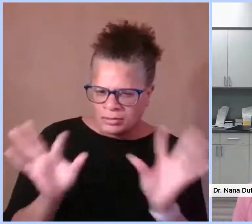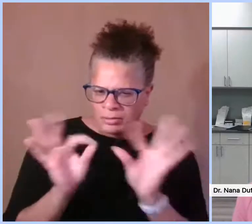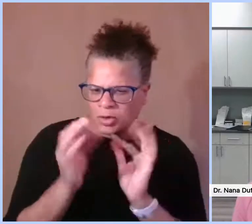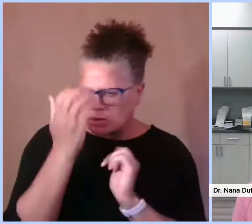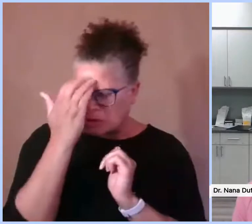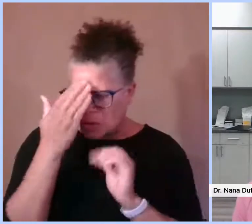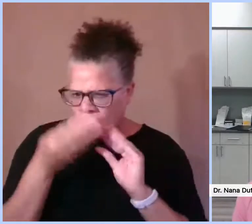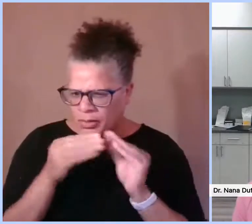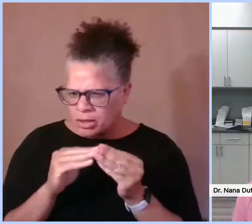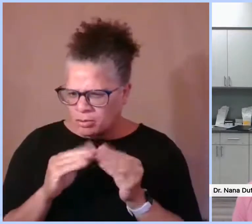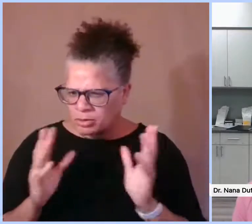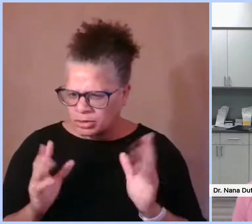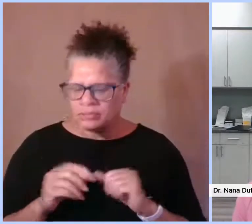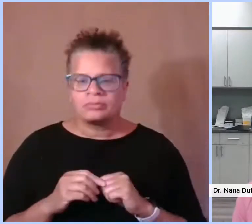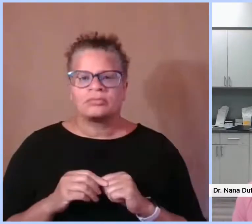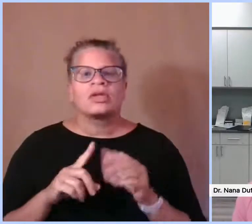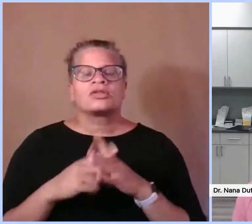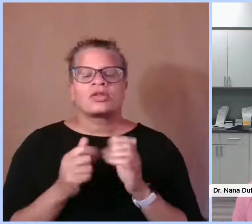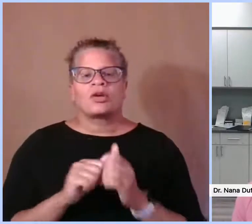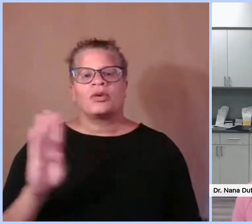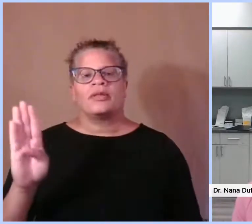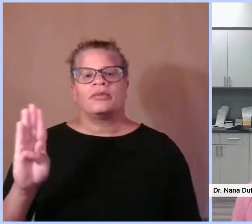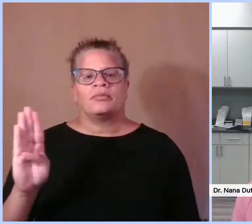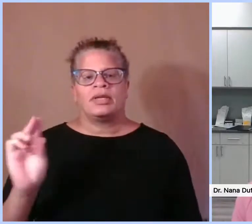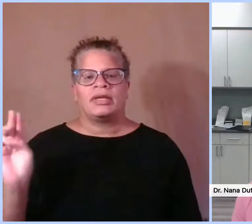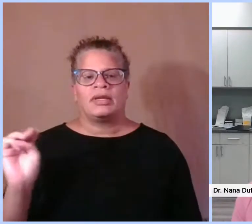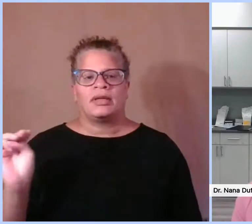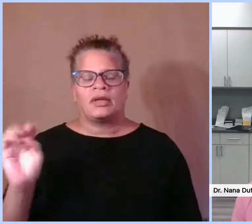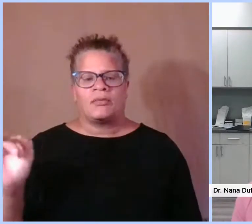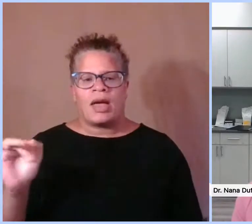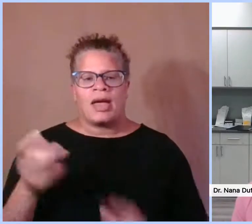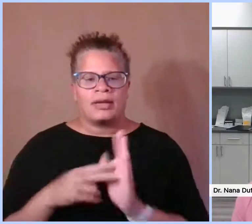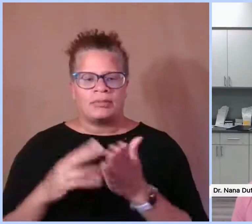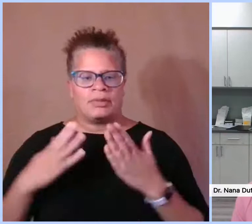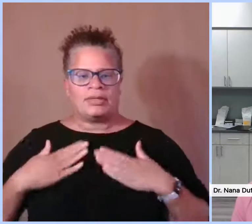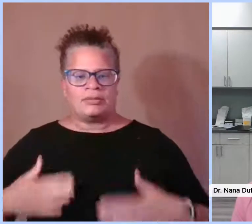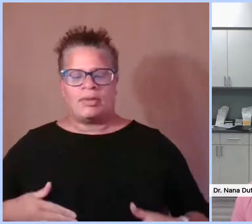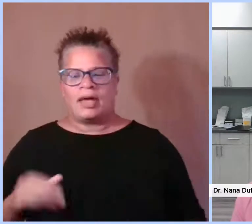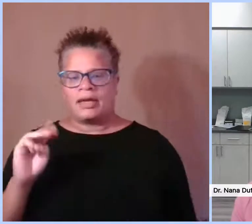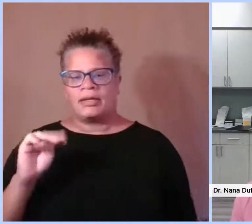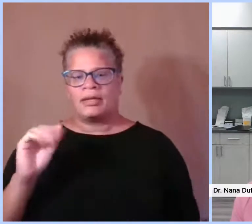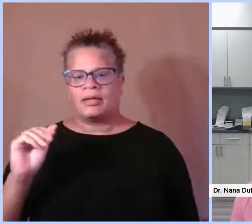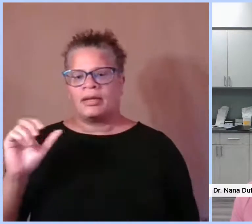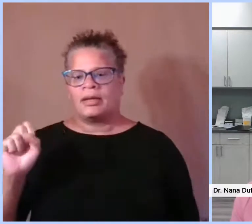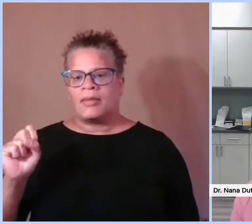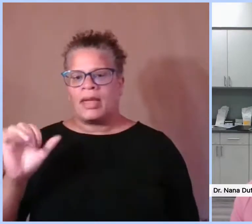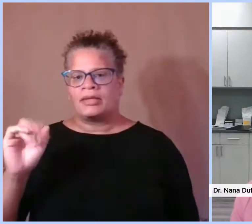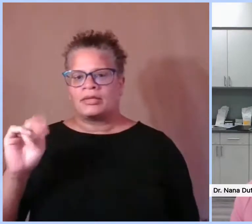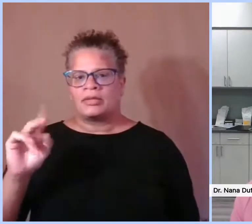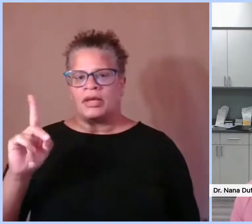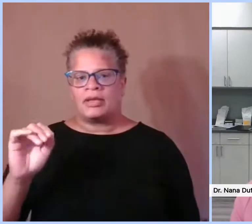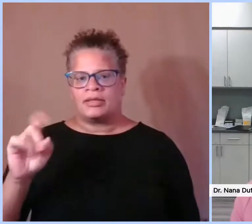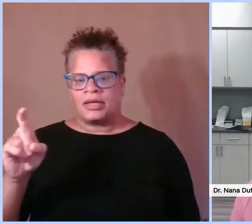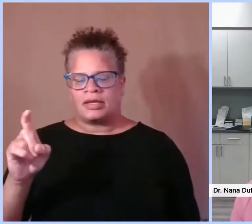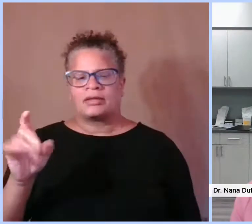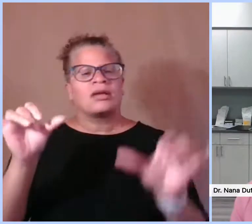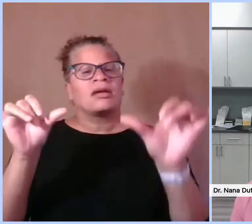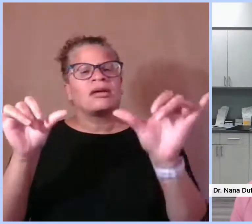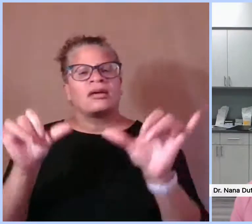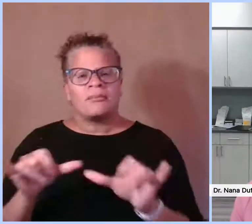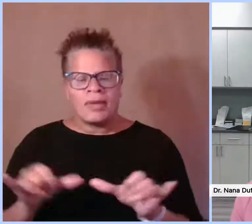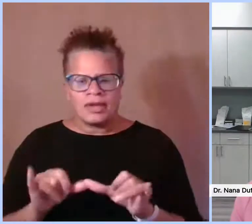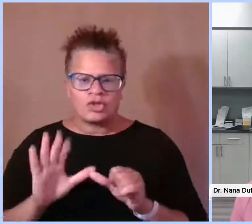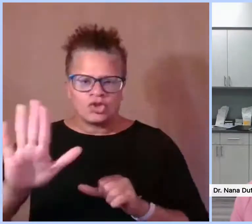know. I'm going to start with BMI. That stands for Body Mass Index, and it's kind of a measurement of